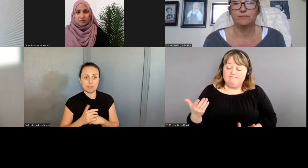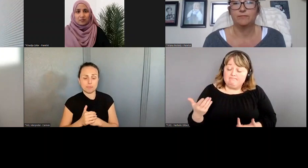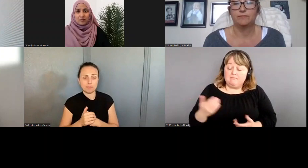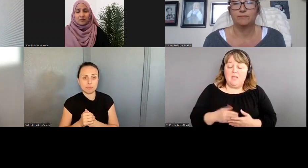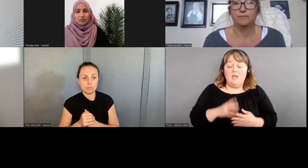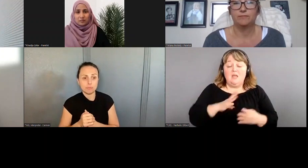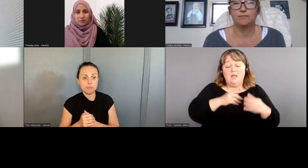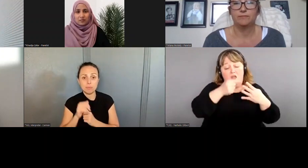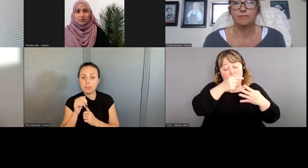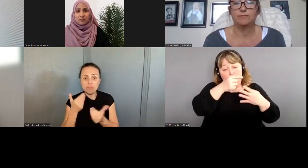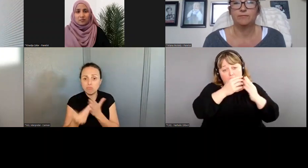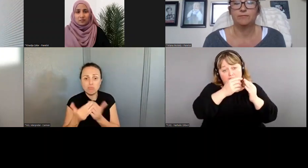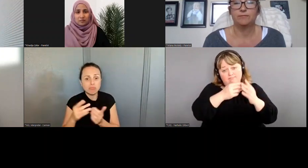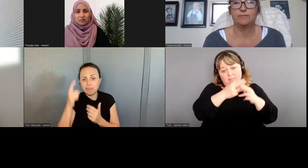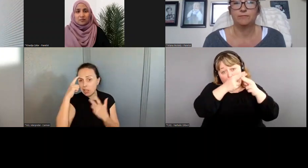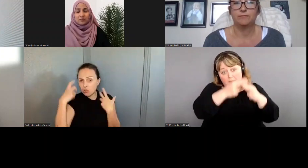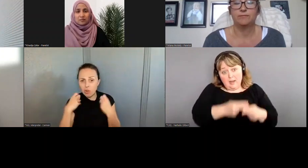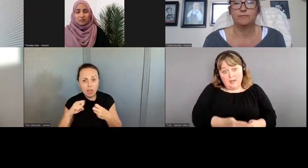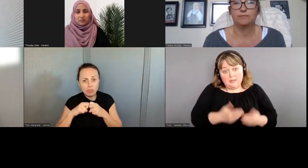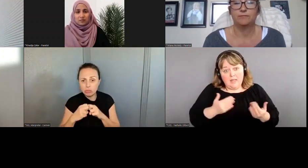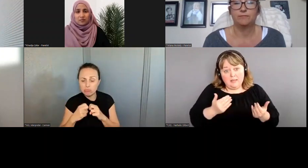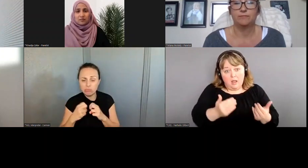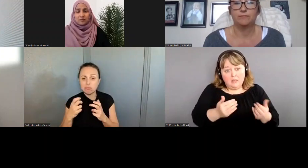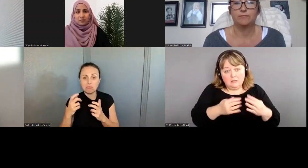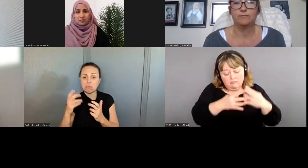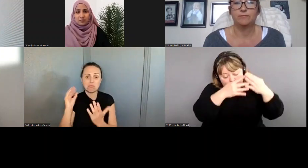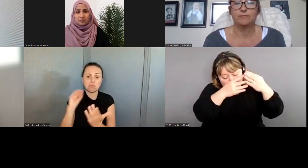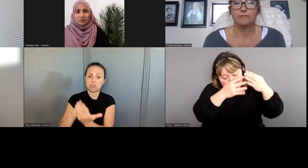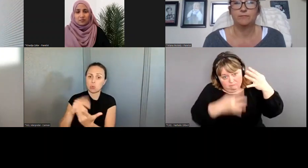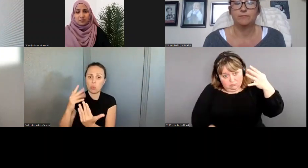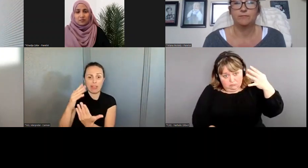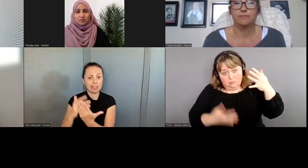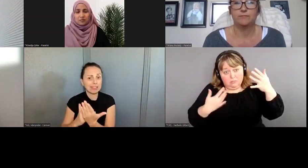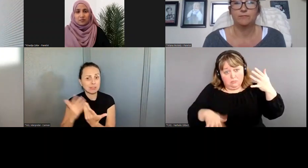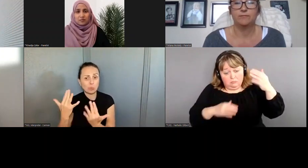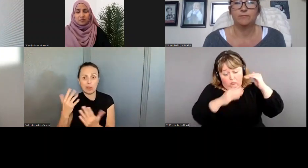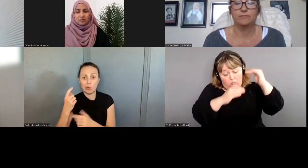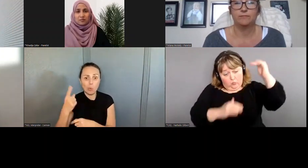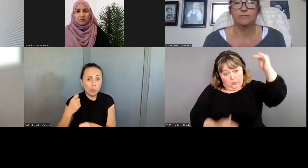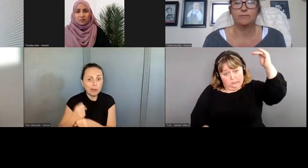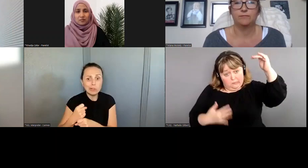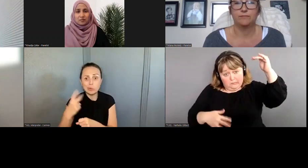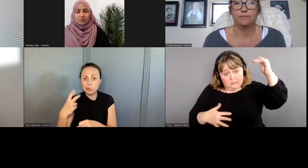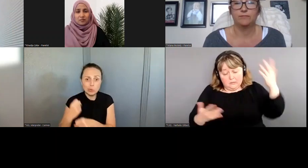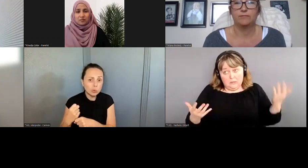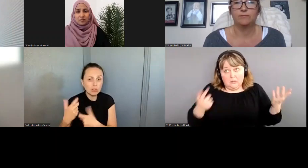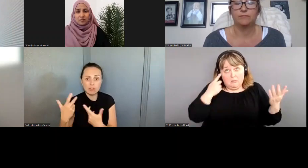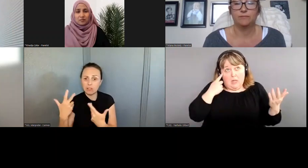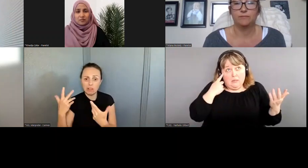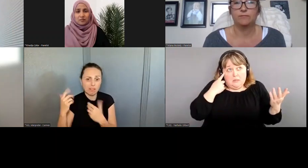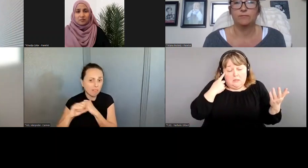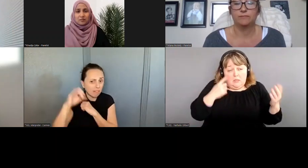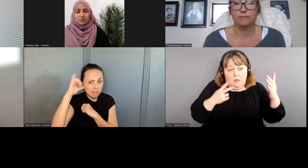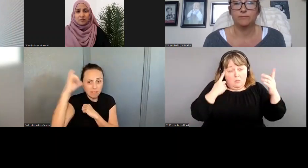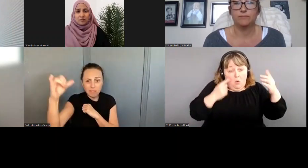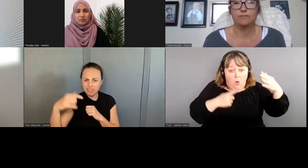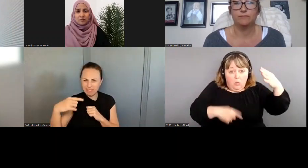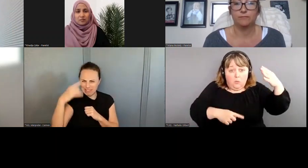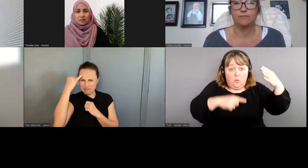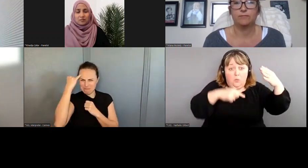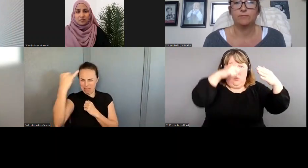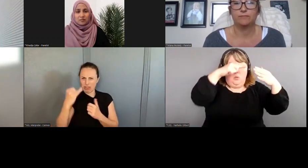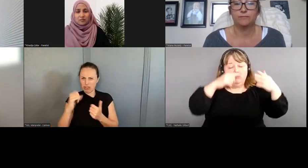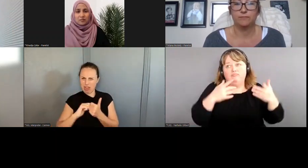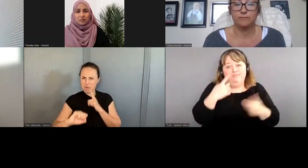health counseling and everything, you're talking about, you're probably going to be on a wait list for a year. And imagine what that does to